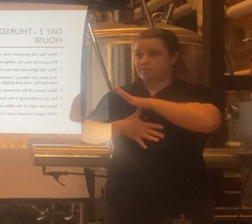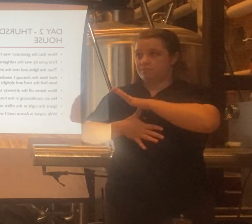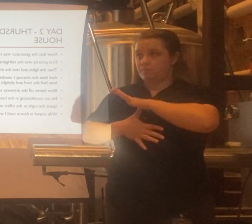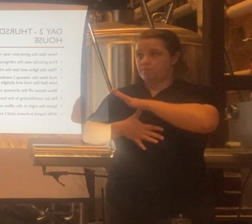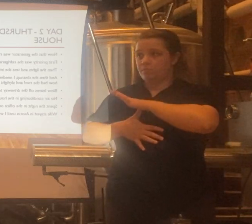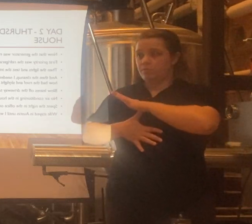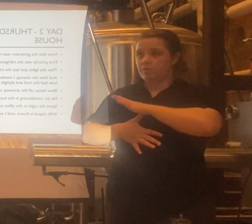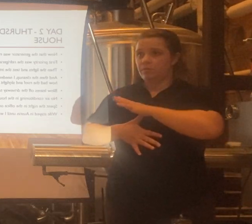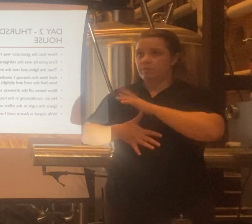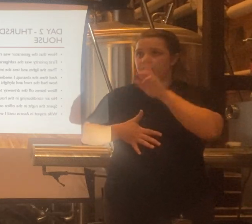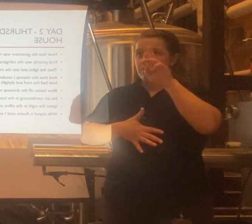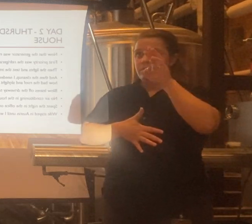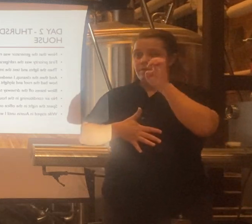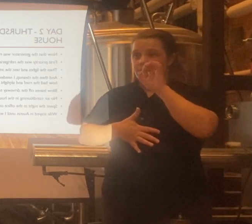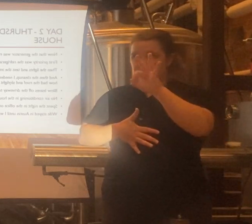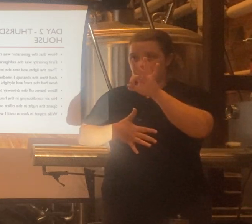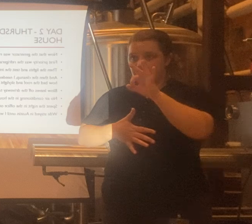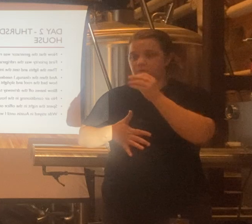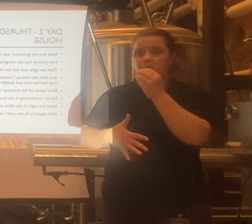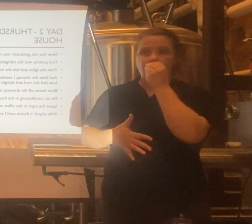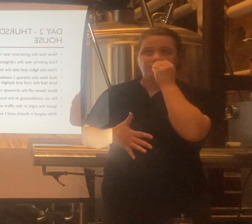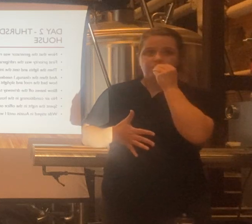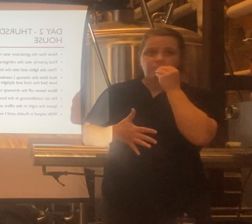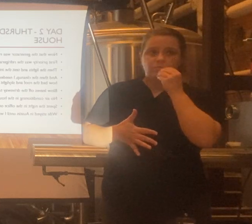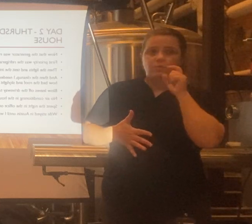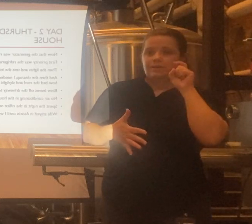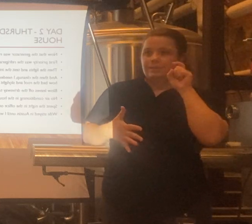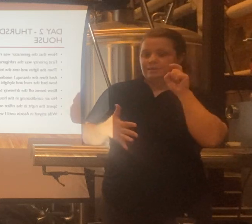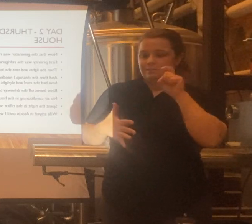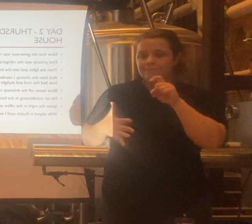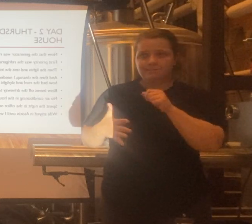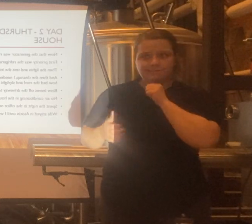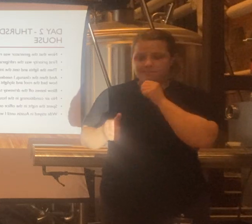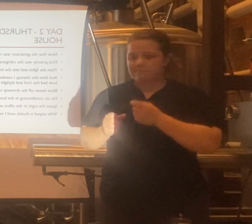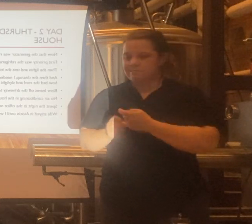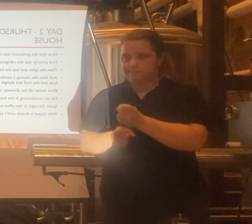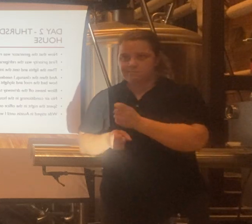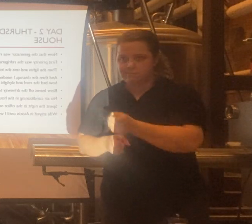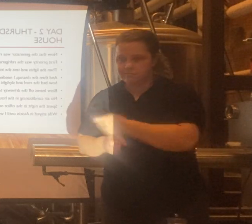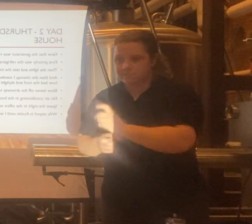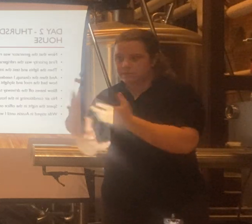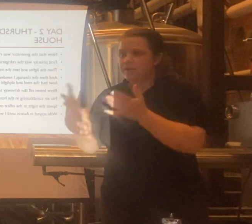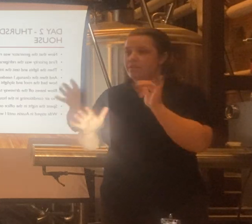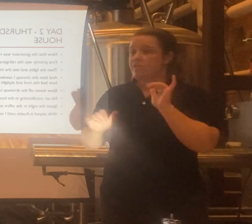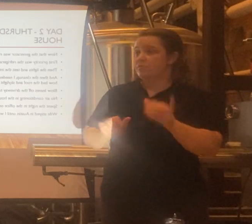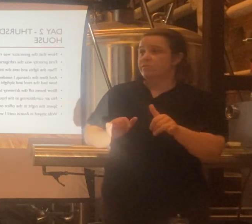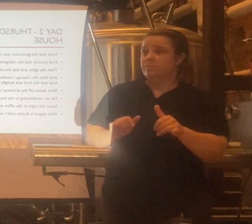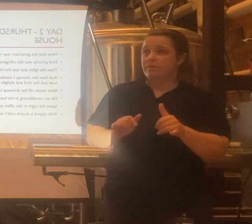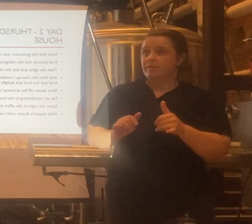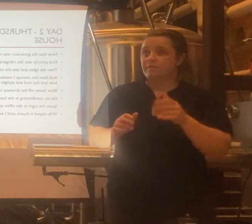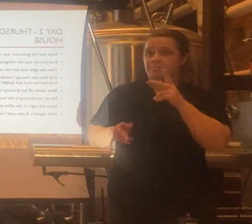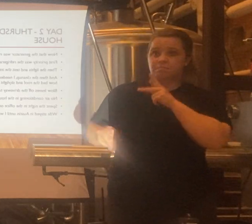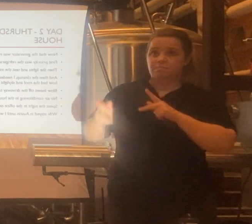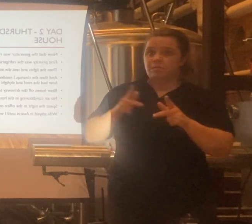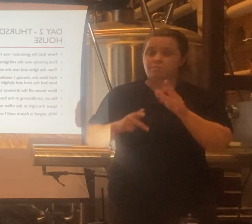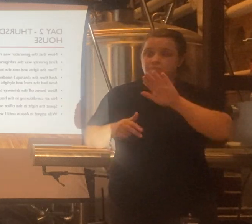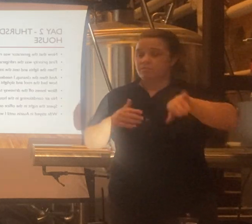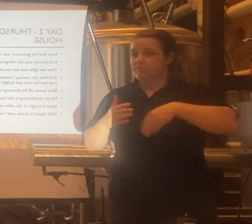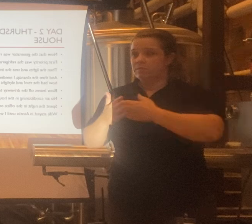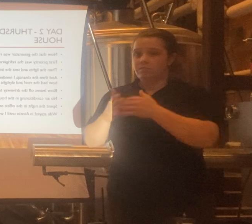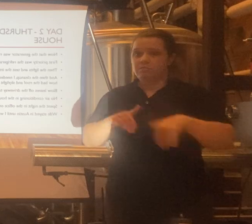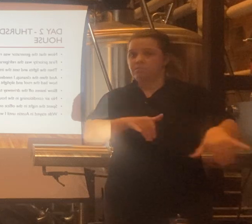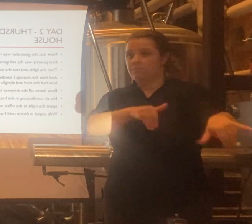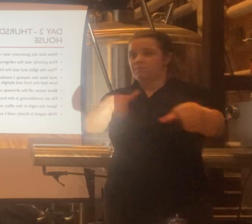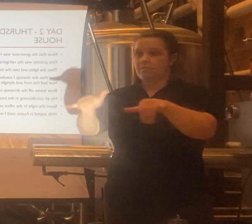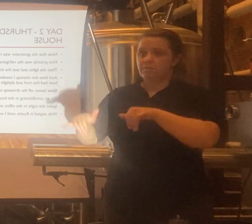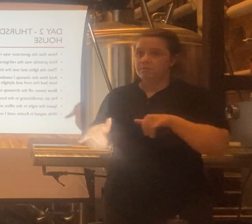lot of food. Which in our neighborhood, surprisingly, that's pretty much what half the people were doing, is running small generators just to power fridge